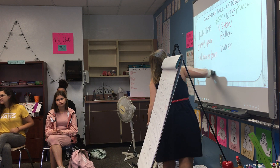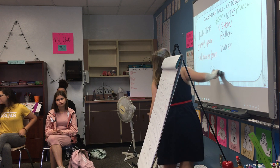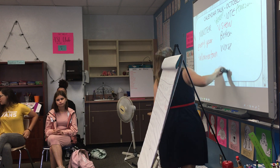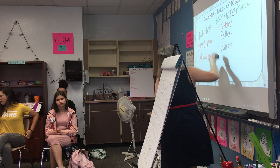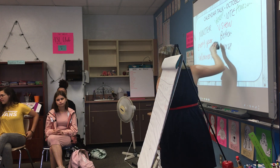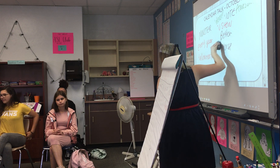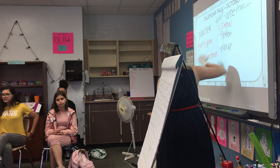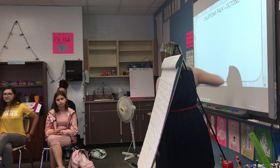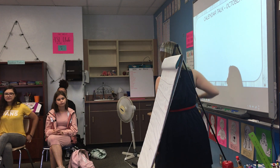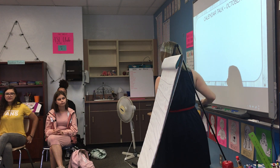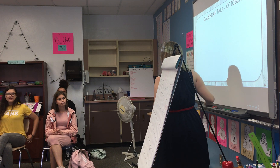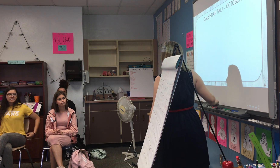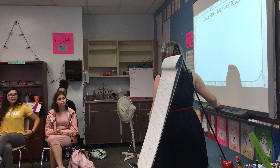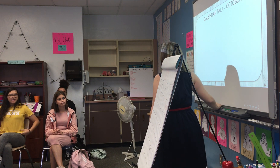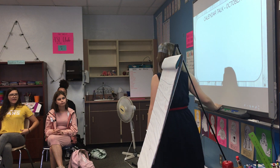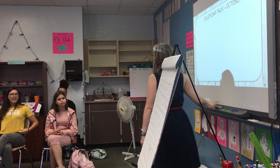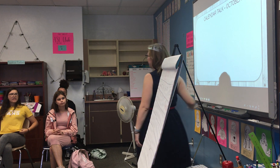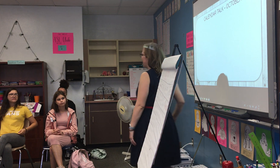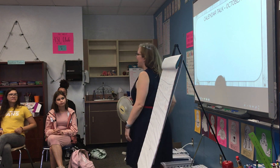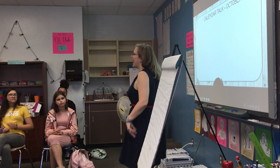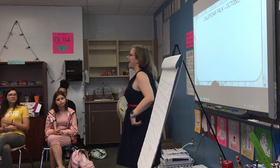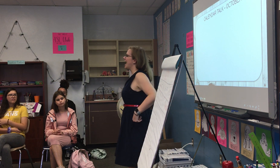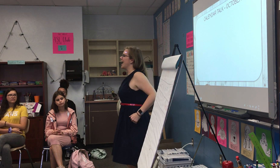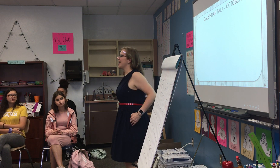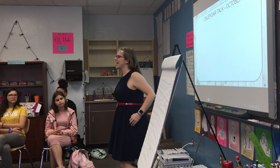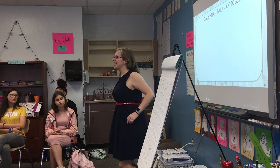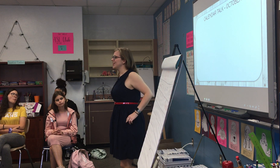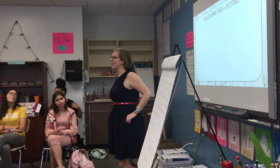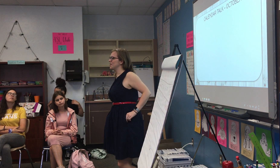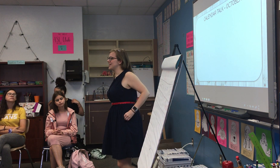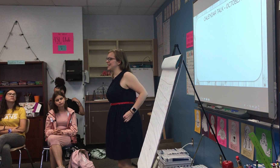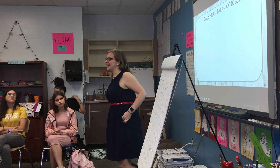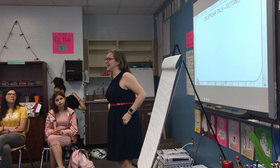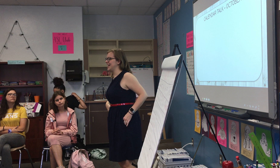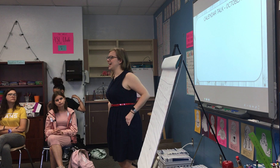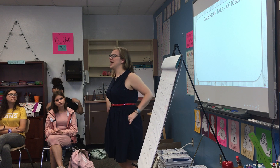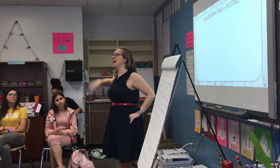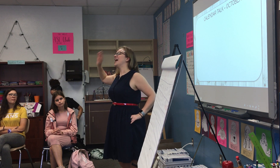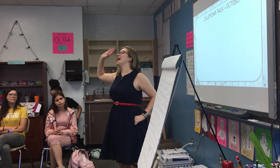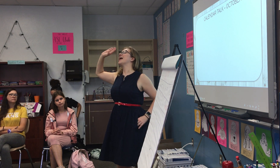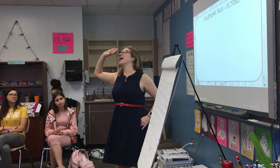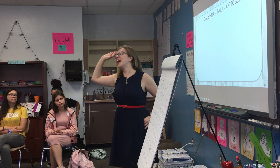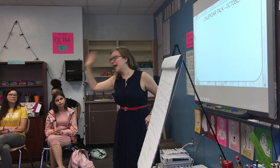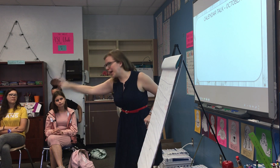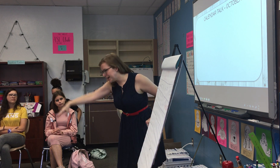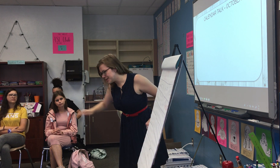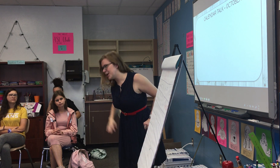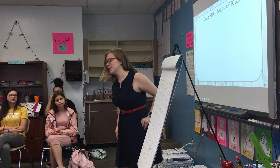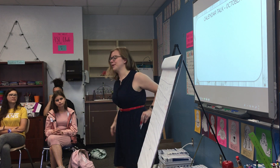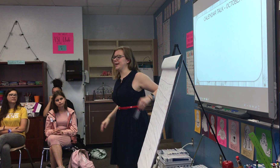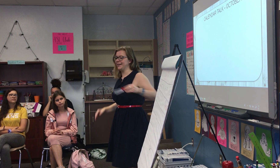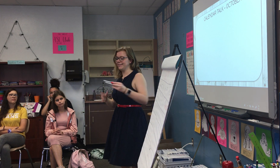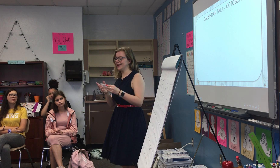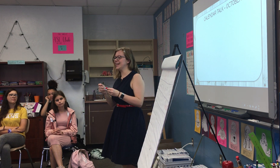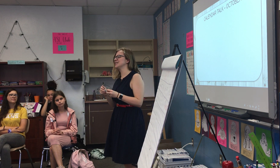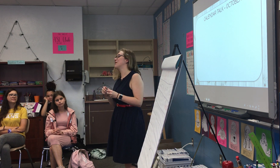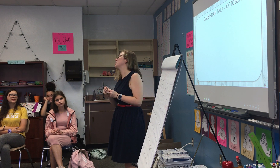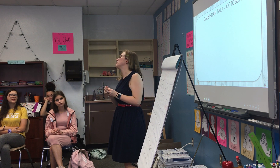All the Halloween things. I low-key hate Halloween. It is my